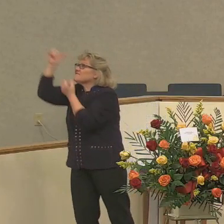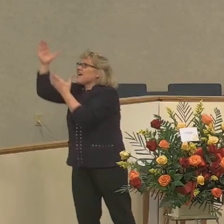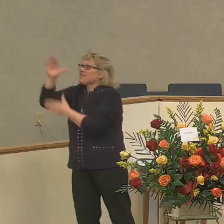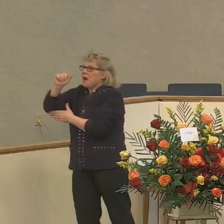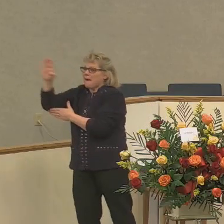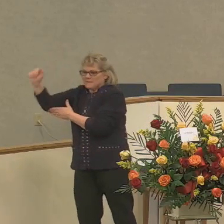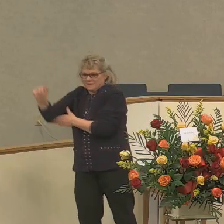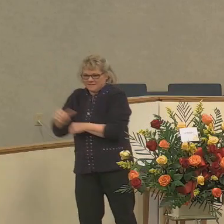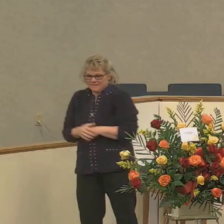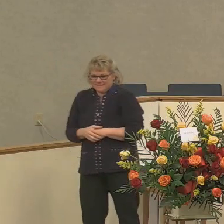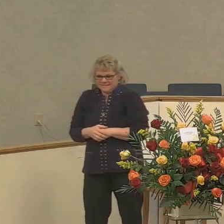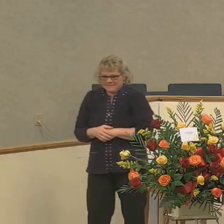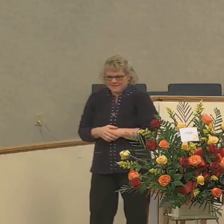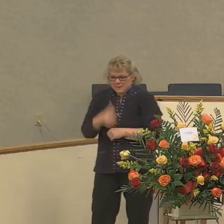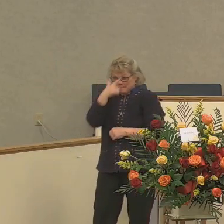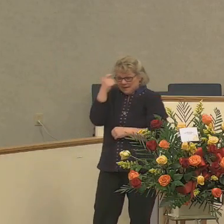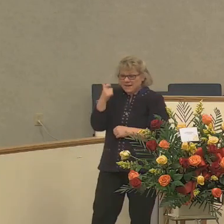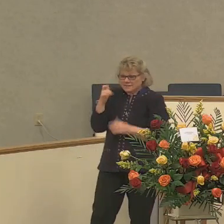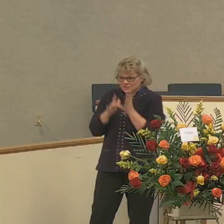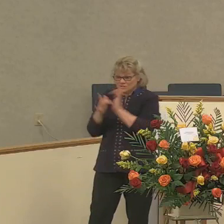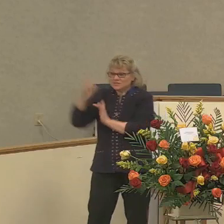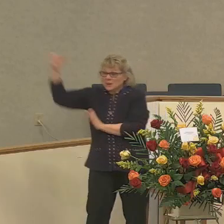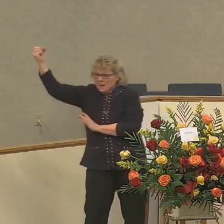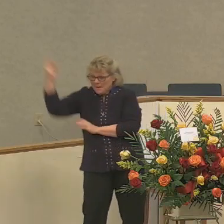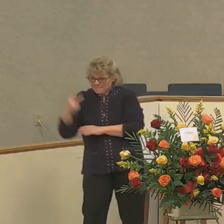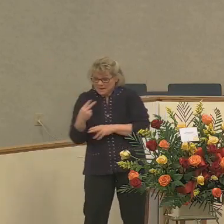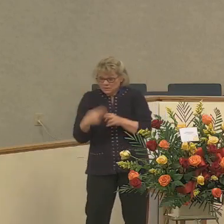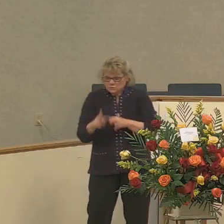because he's coming soon.